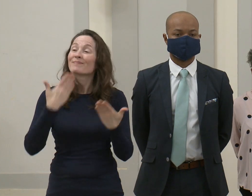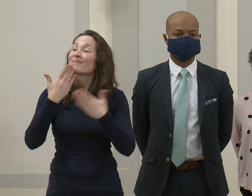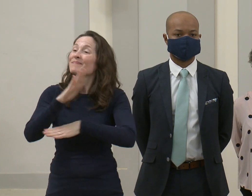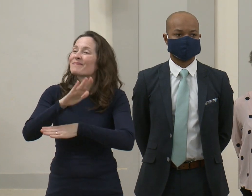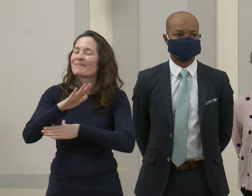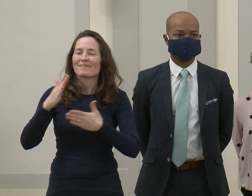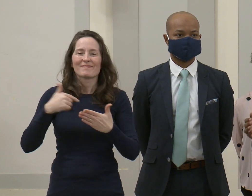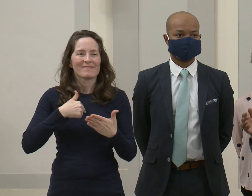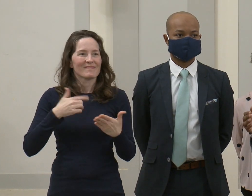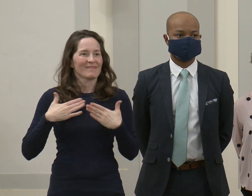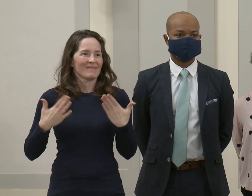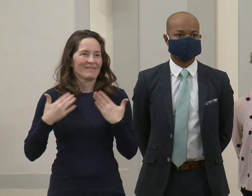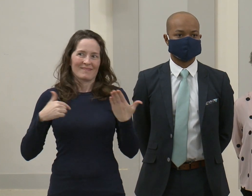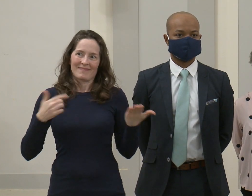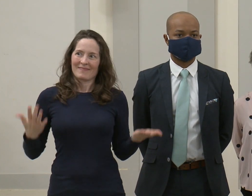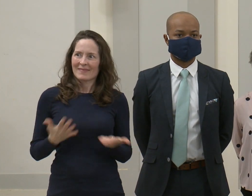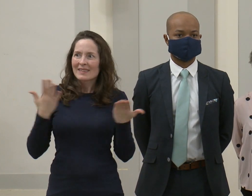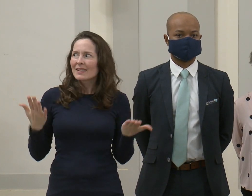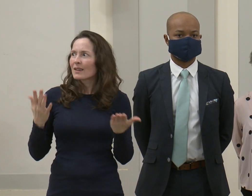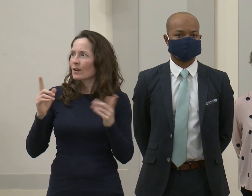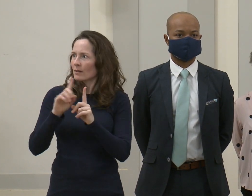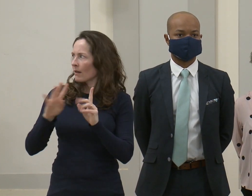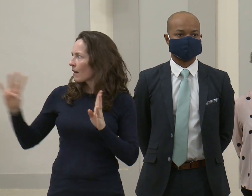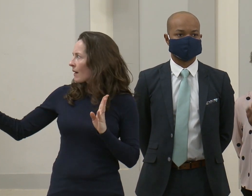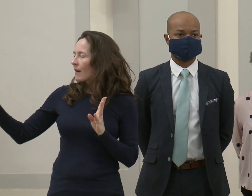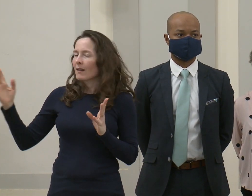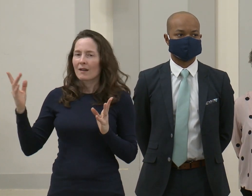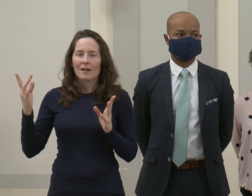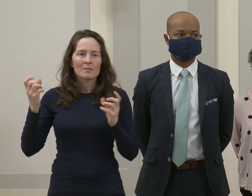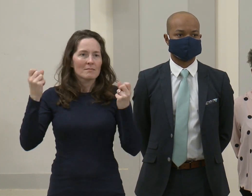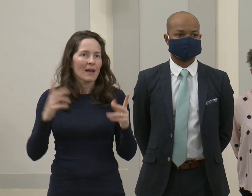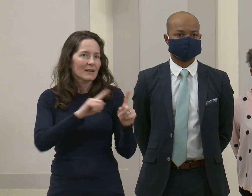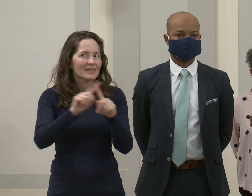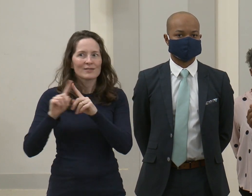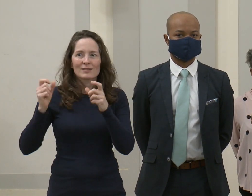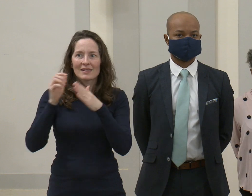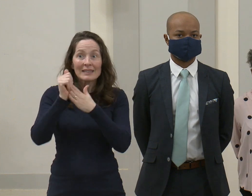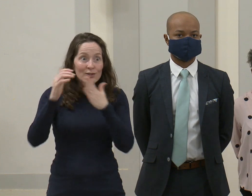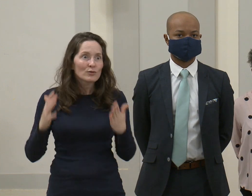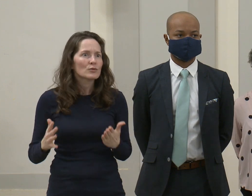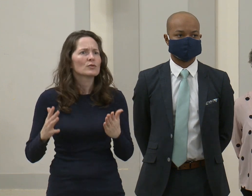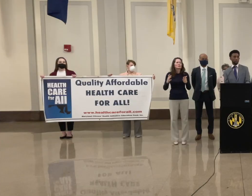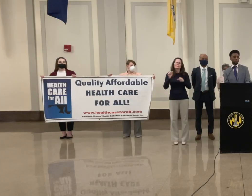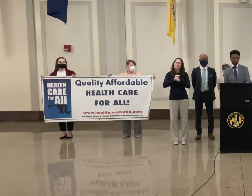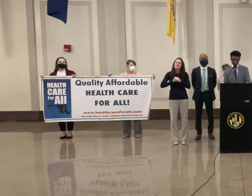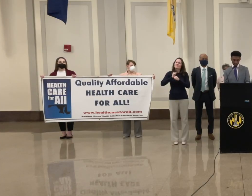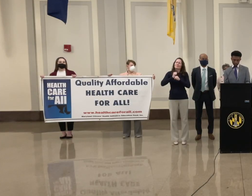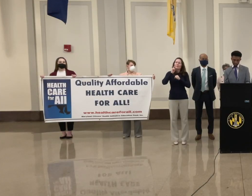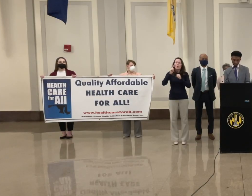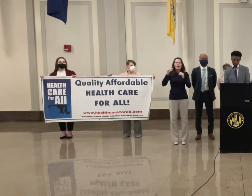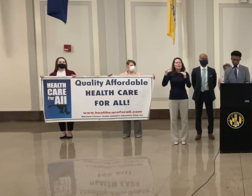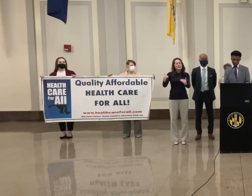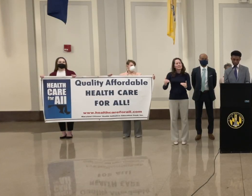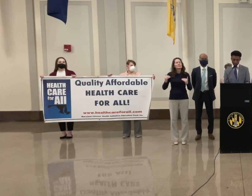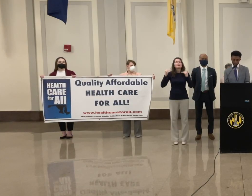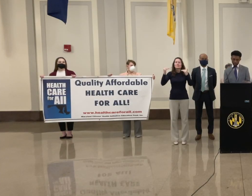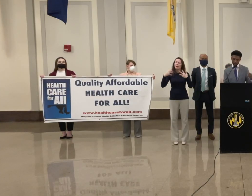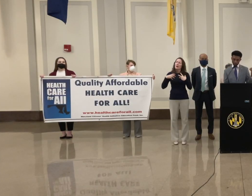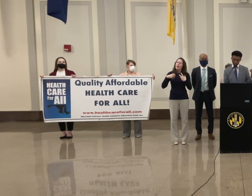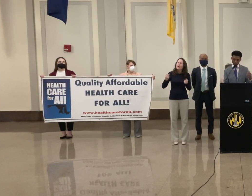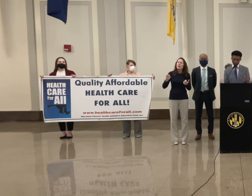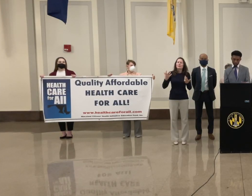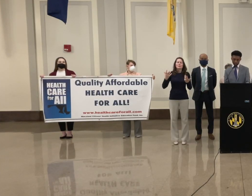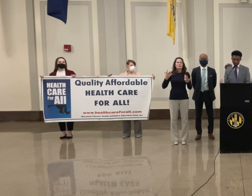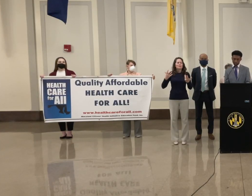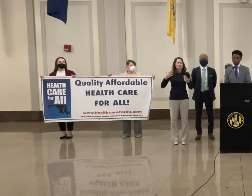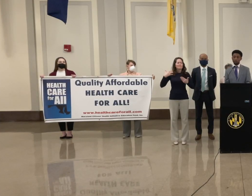here alongside so many leaders who are working to uplift the health and well-being of our residents here in our great city. I